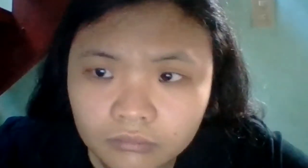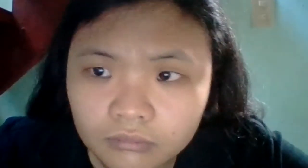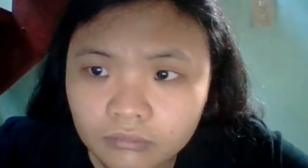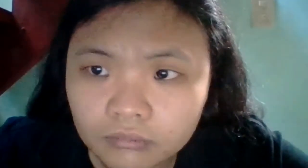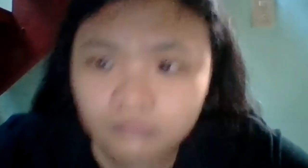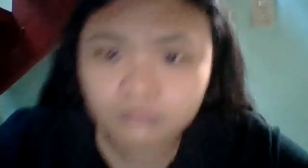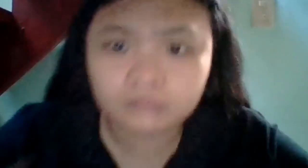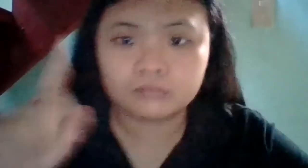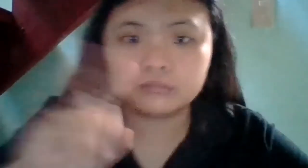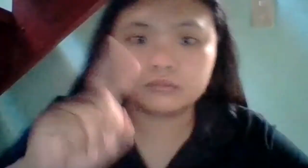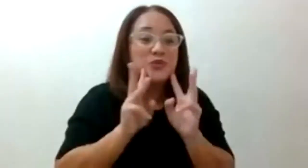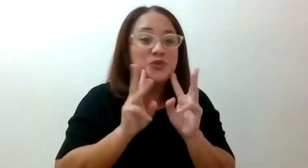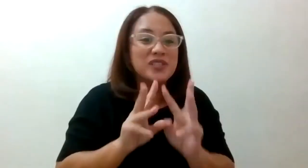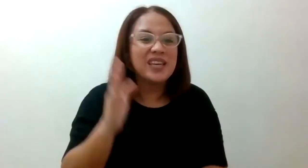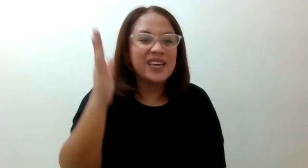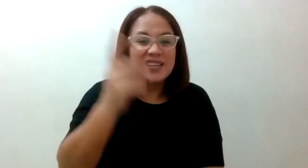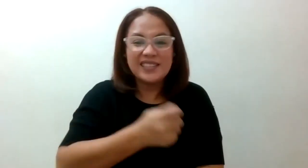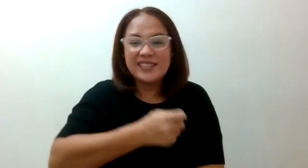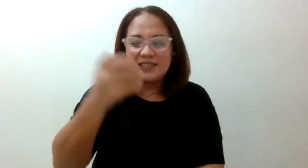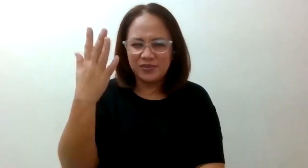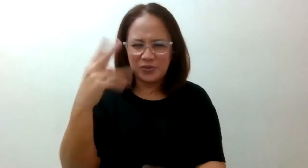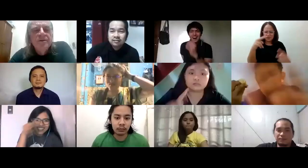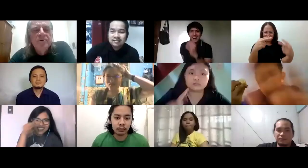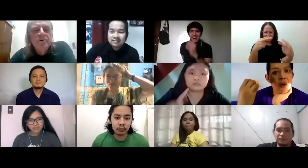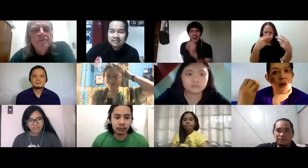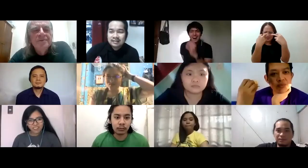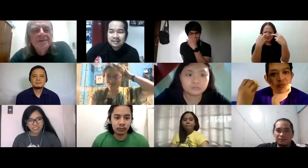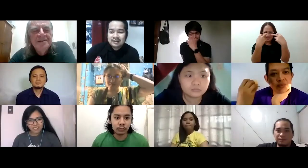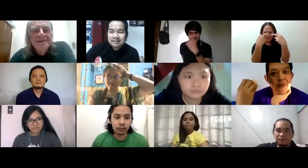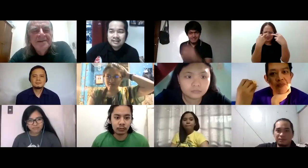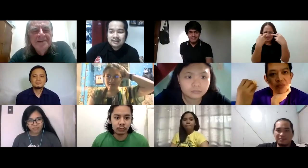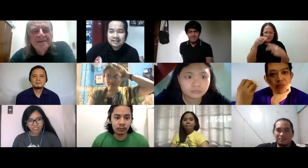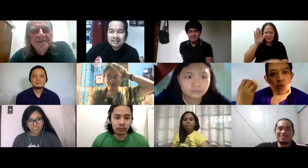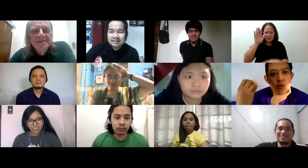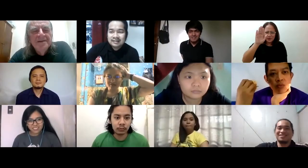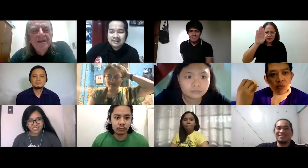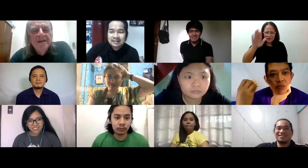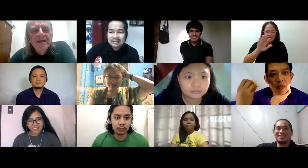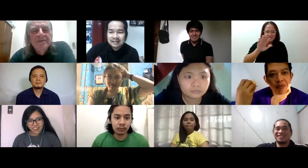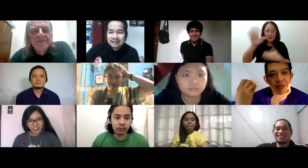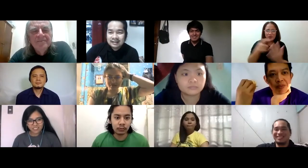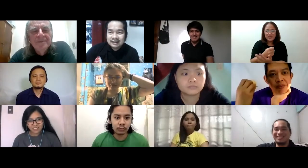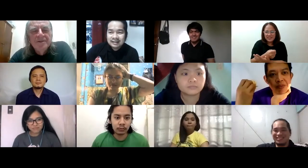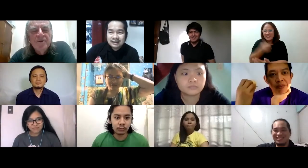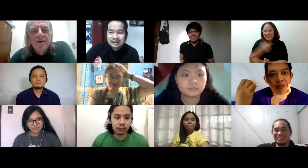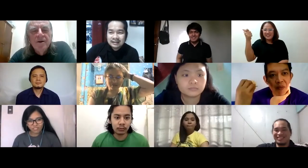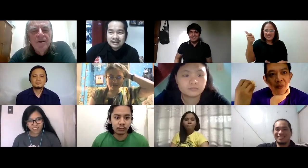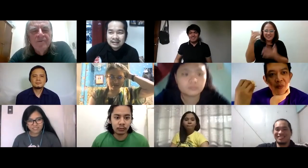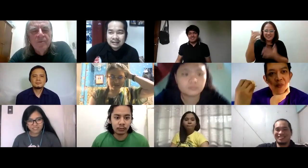Jasmine, while you weren't looking, we all voted to delete and start all over with lesson